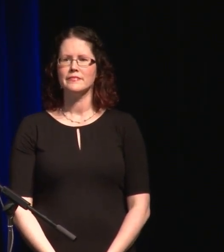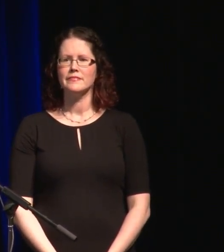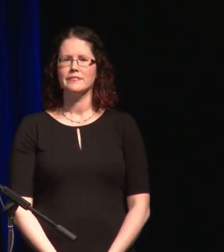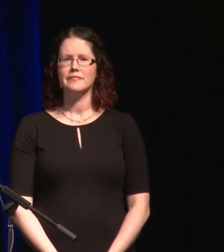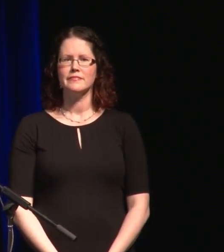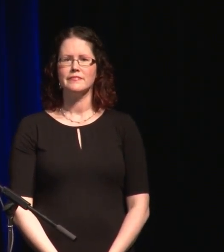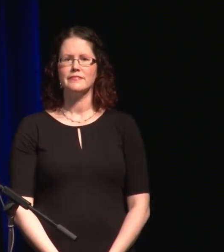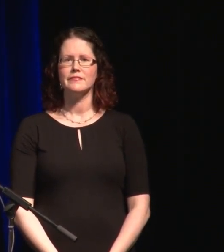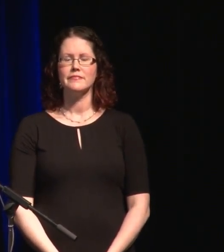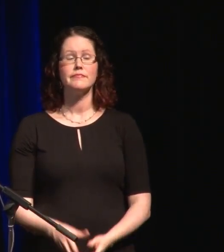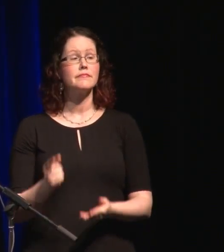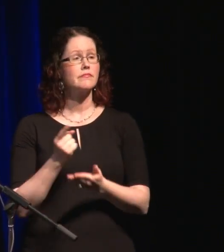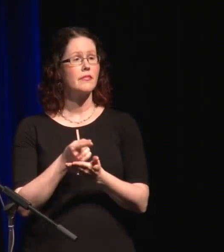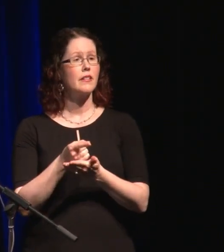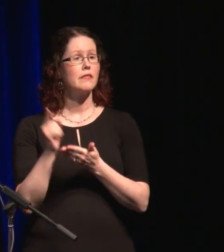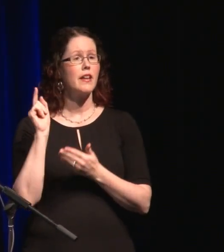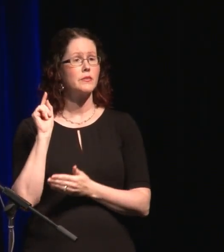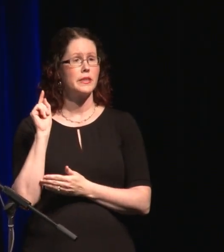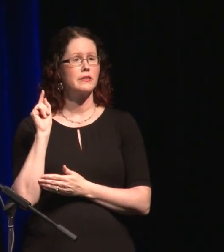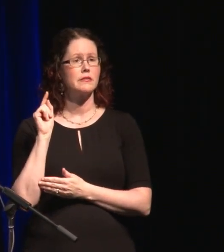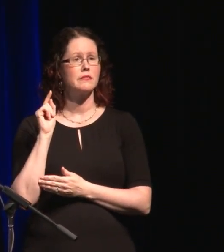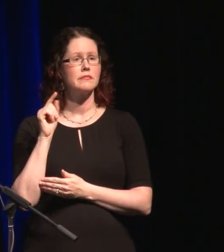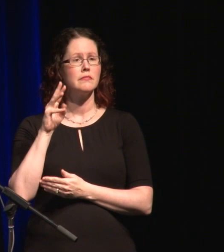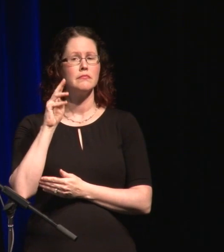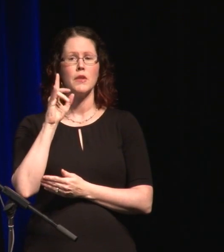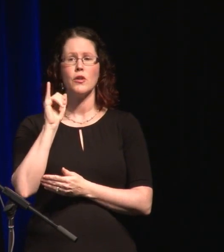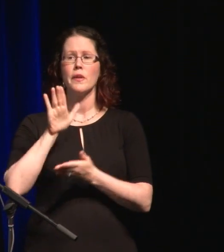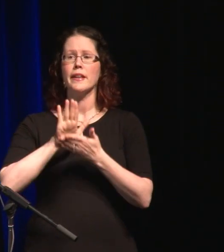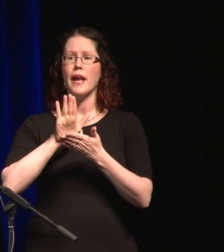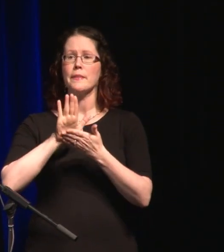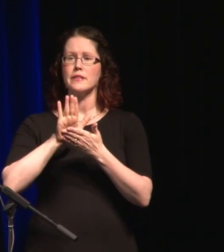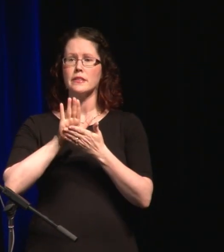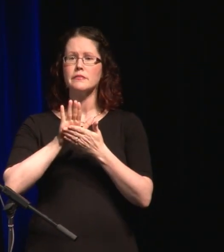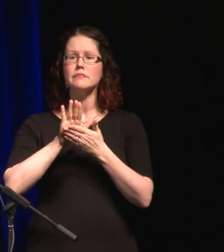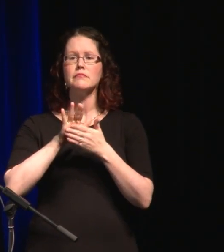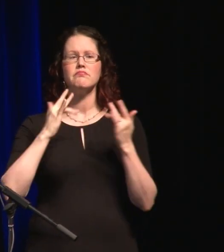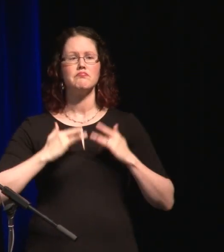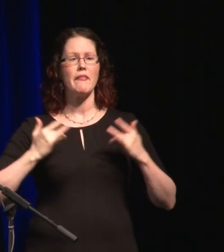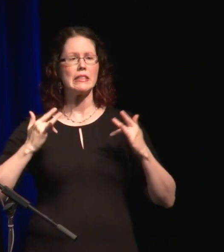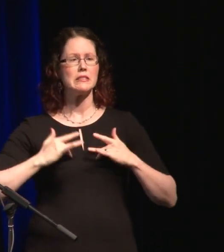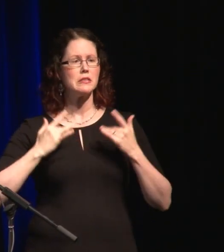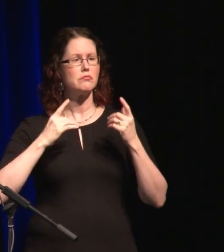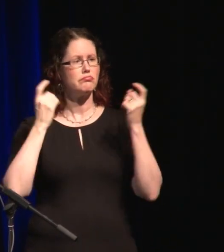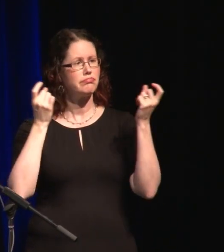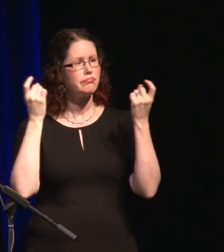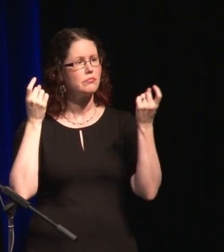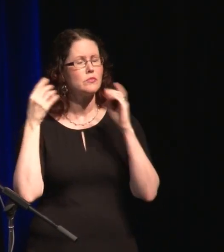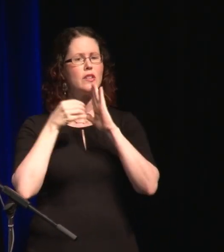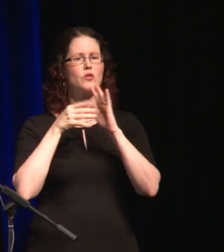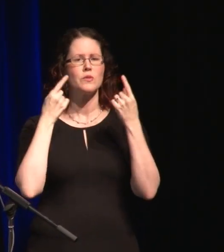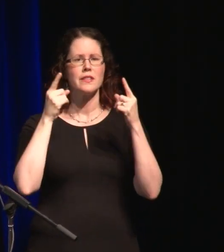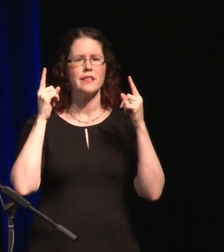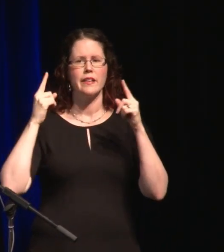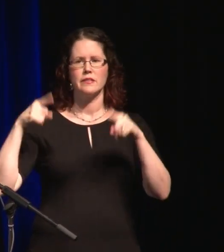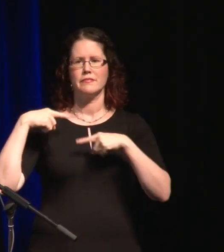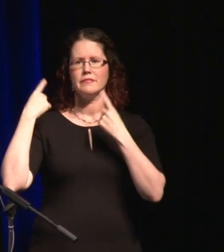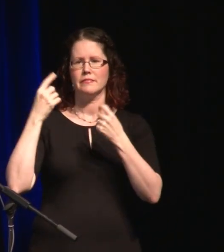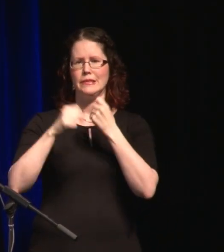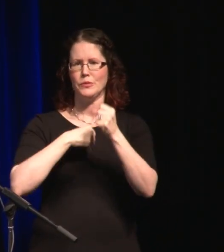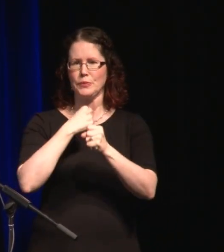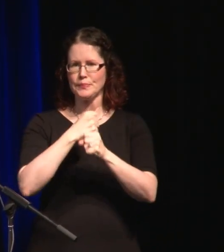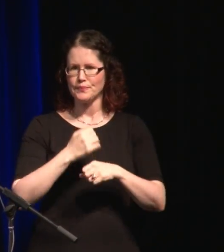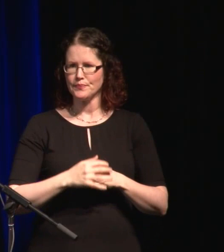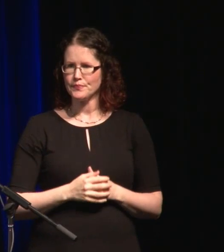Last week, Marconi campus celebrated numerous and varied successes experienced by the students throughout the past year. During our Student Success